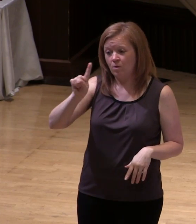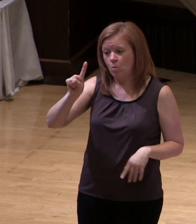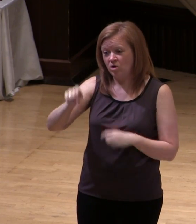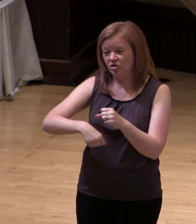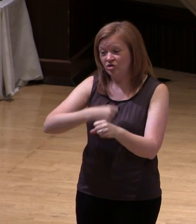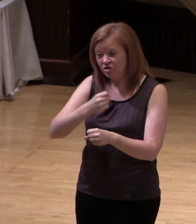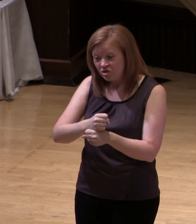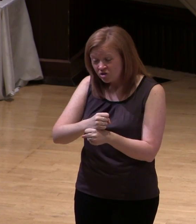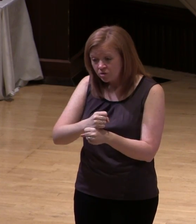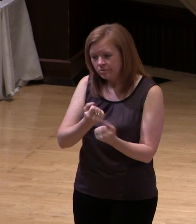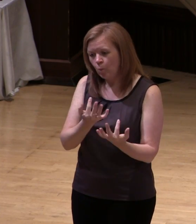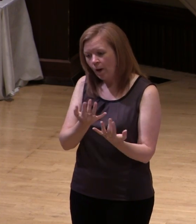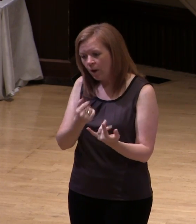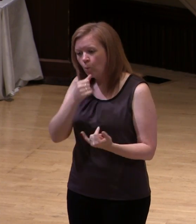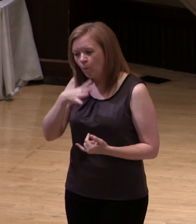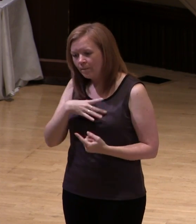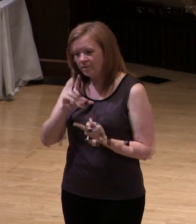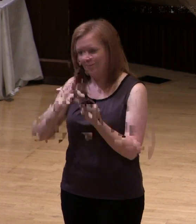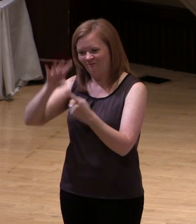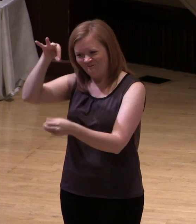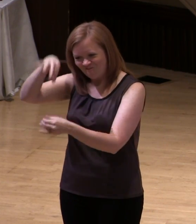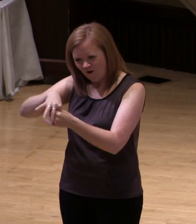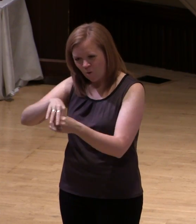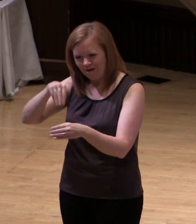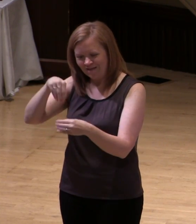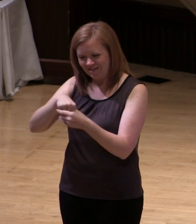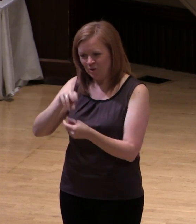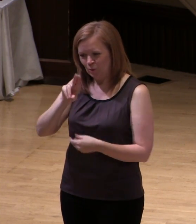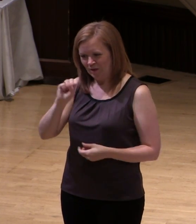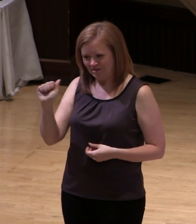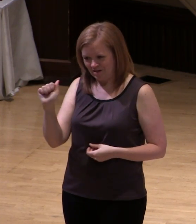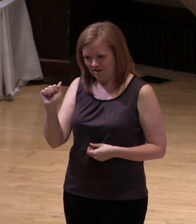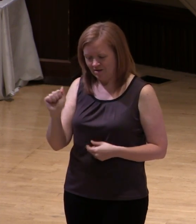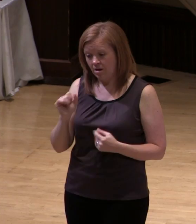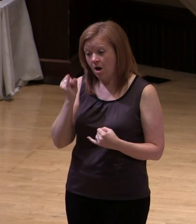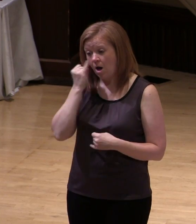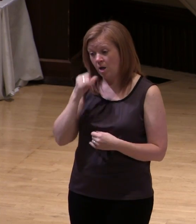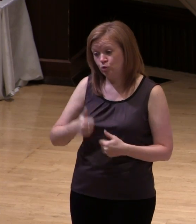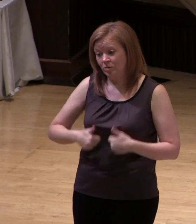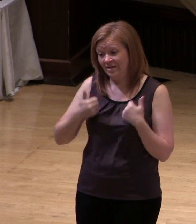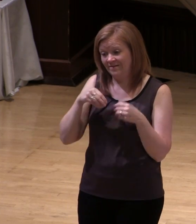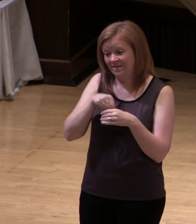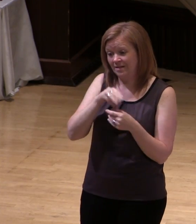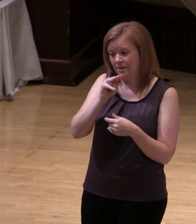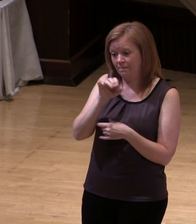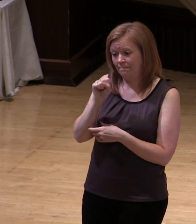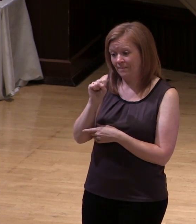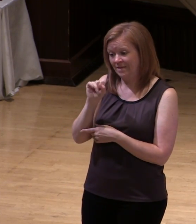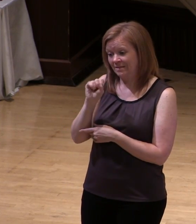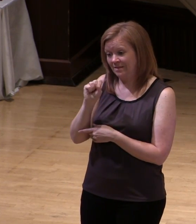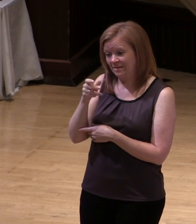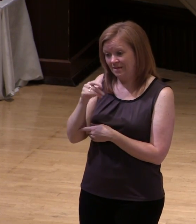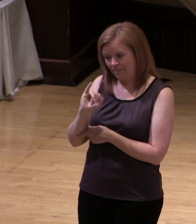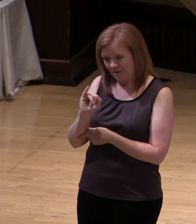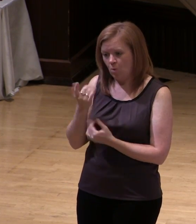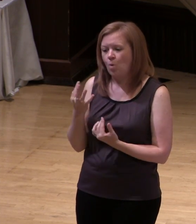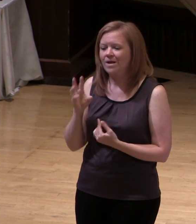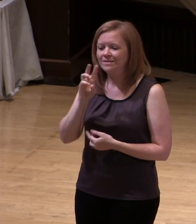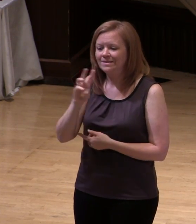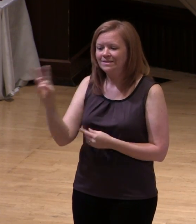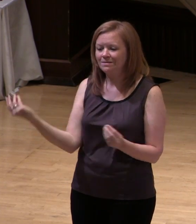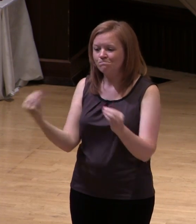U.S. to have the right to vote. Unless you lived in Mississippi, then you had to wait 66 more